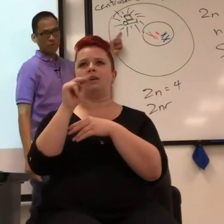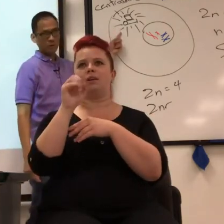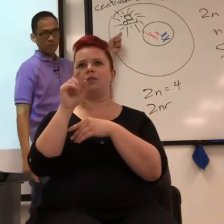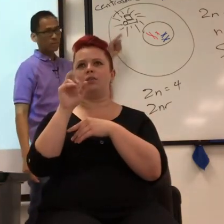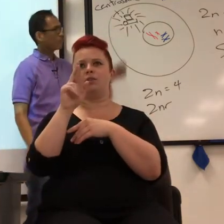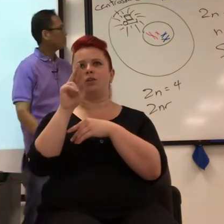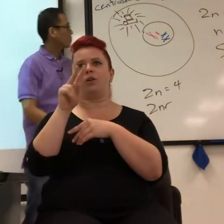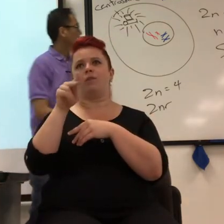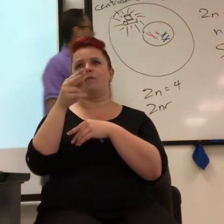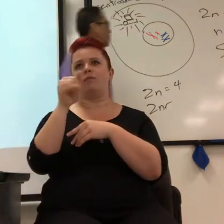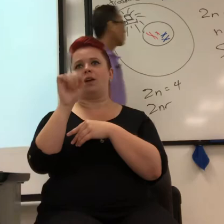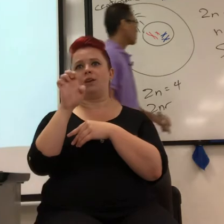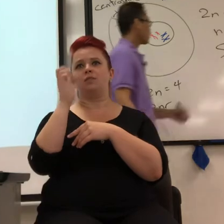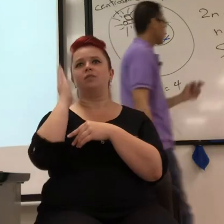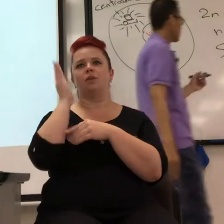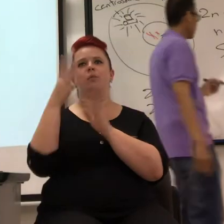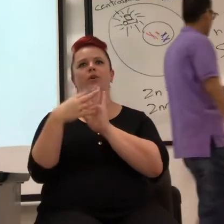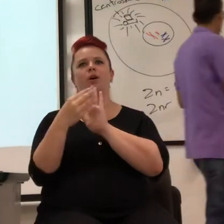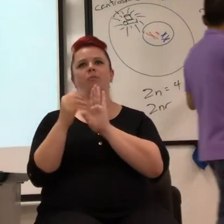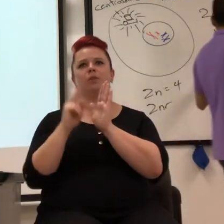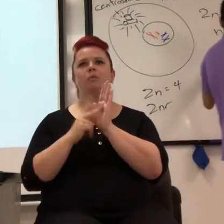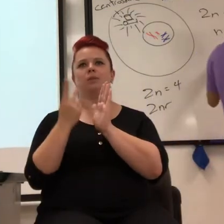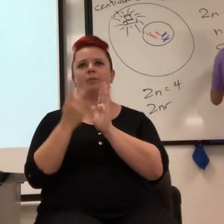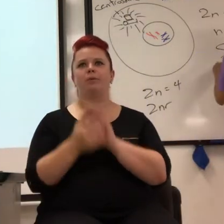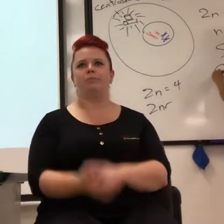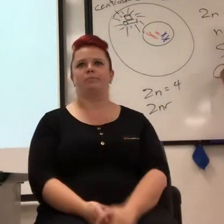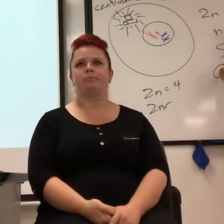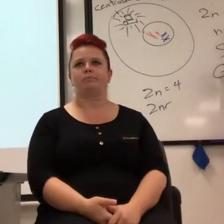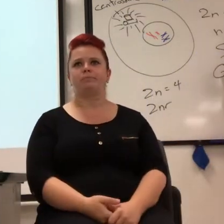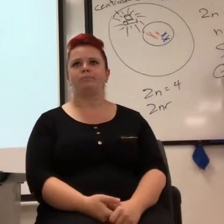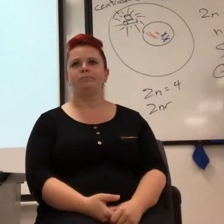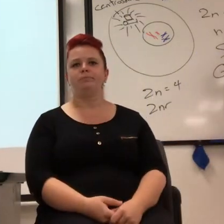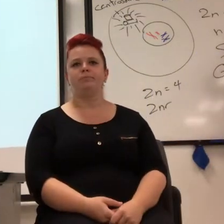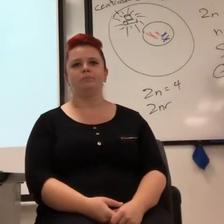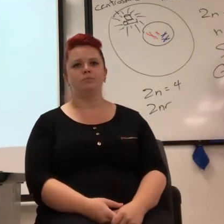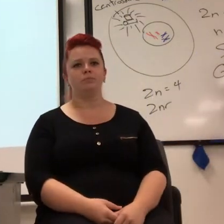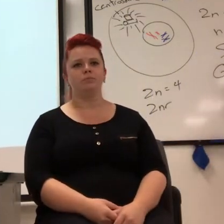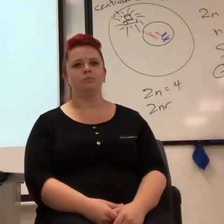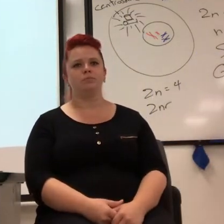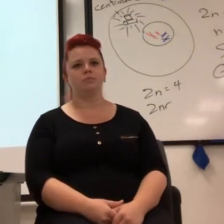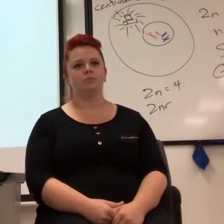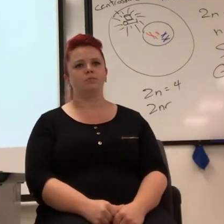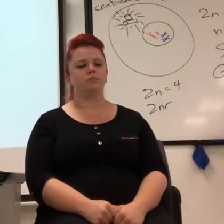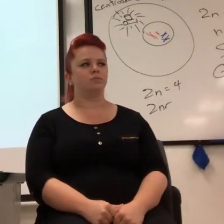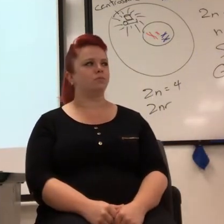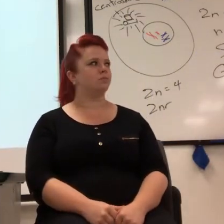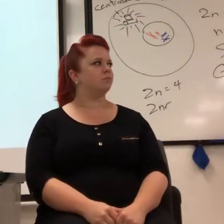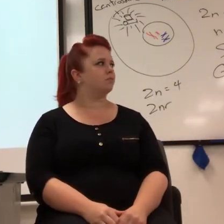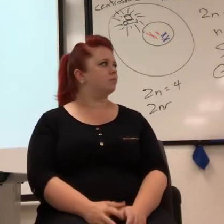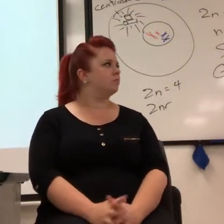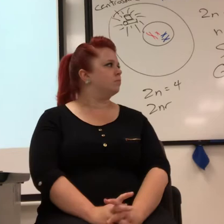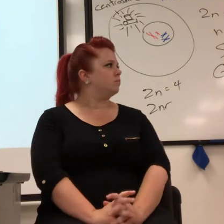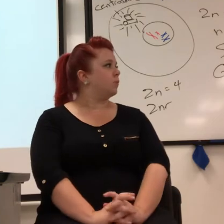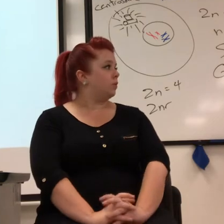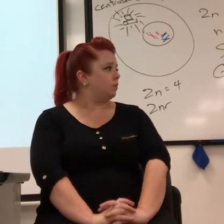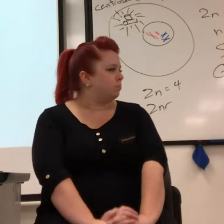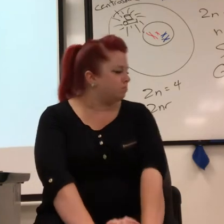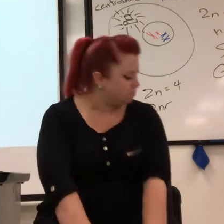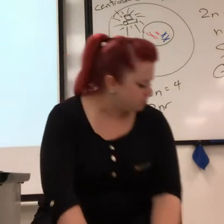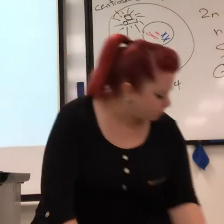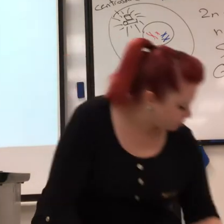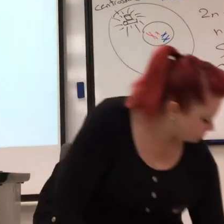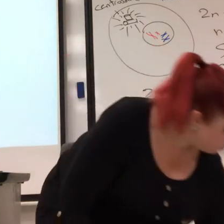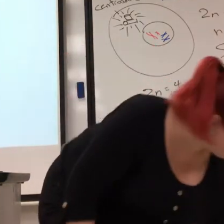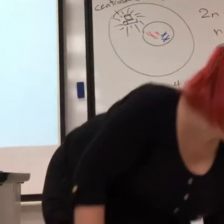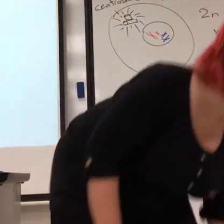another centrosome. I'll just put that. G2, you know, that's like late